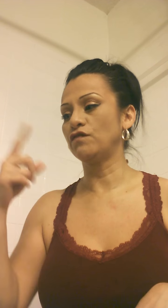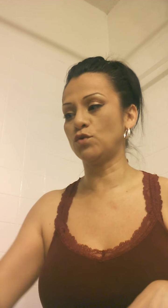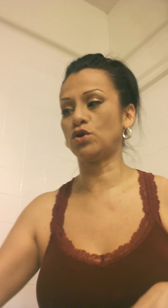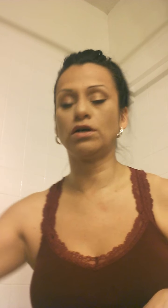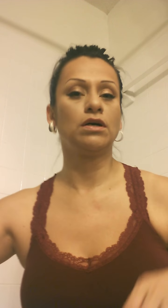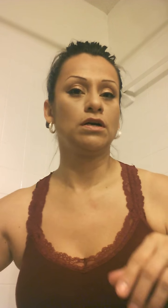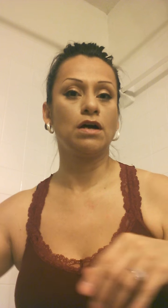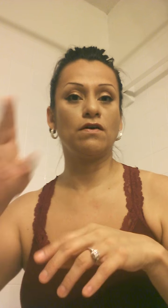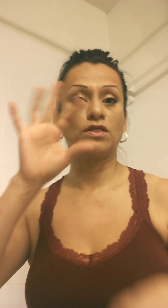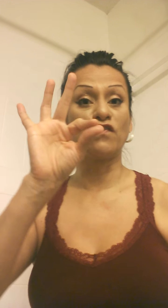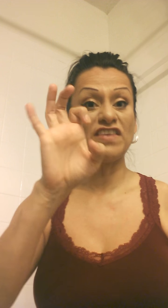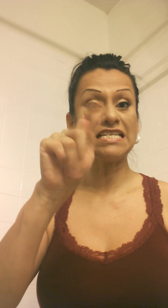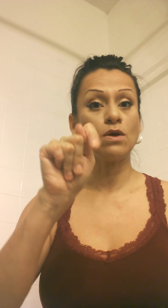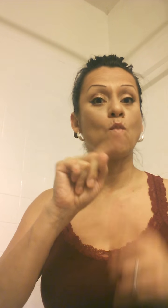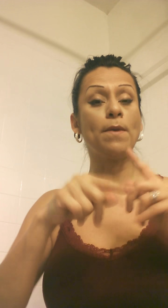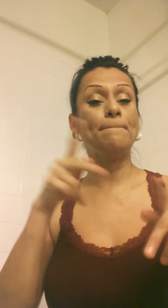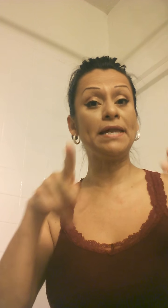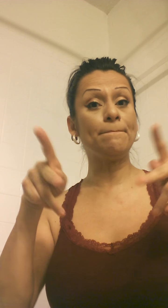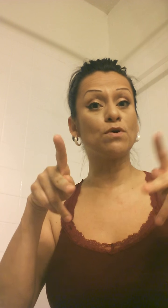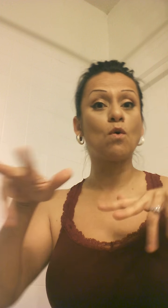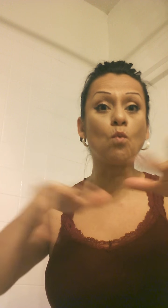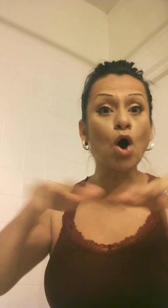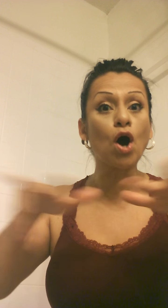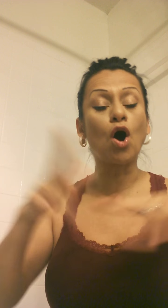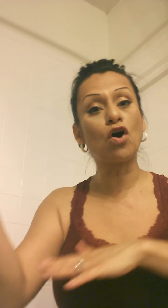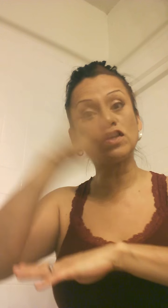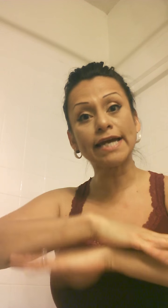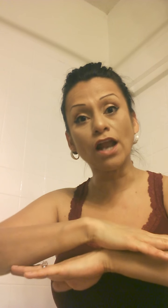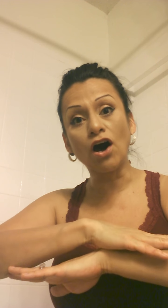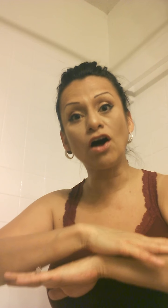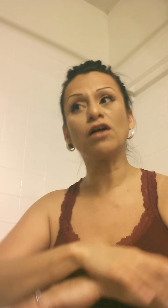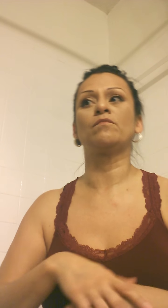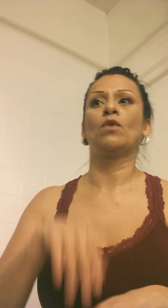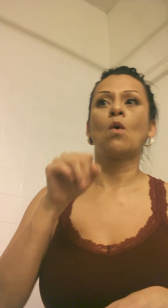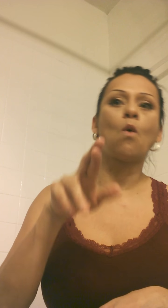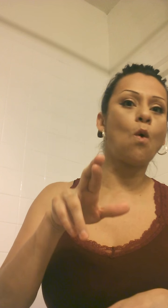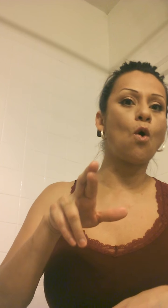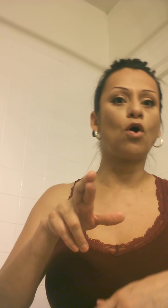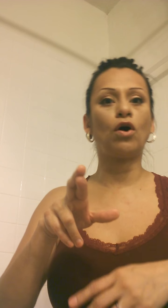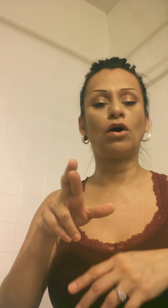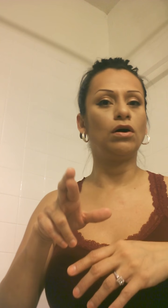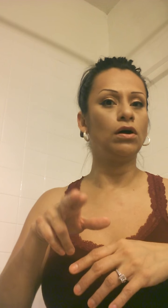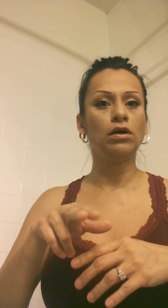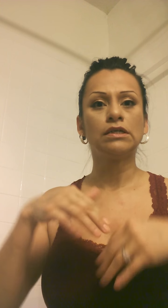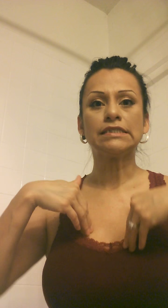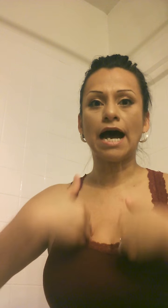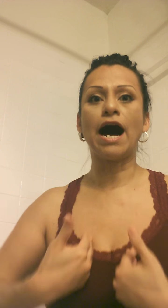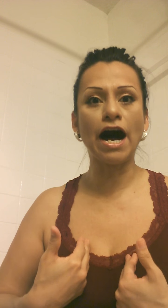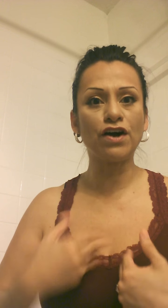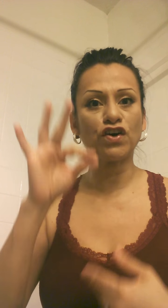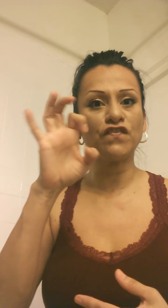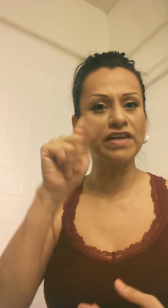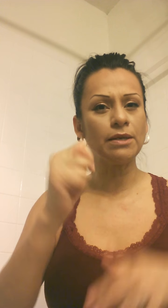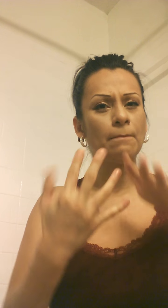for the big people walk all day long. Or how big